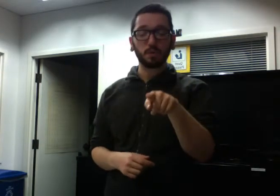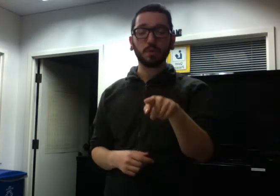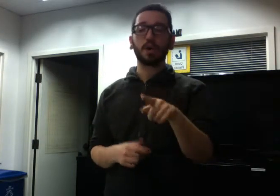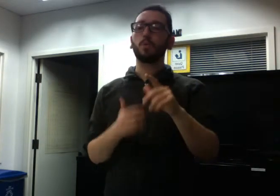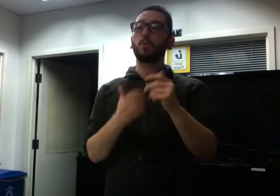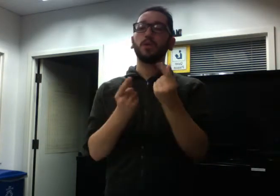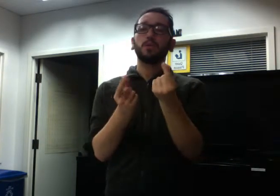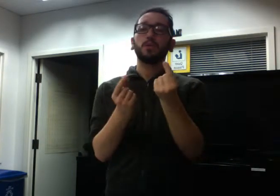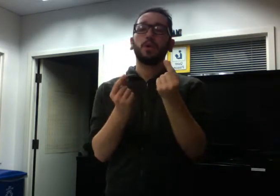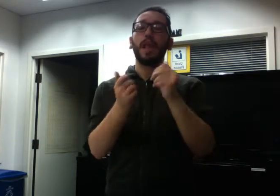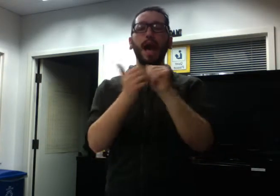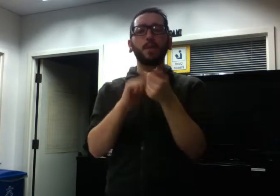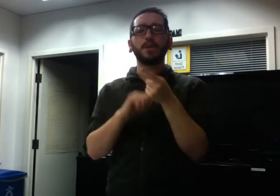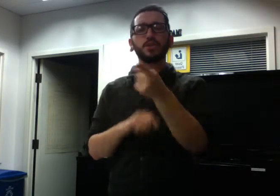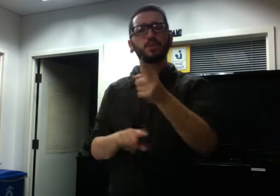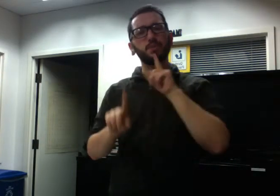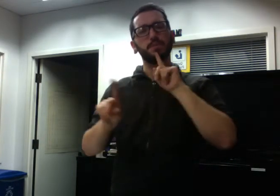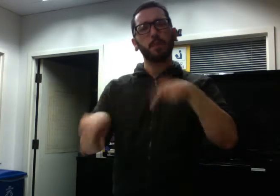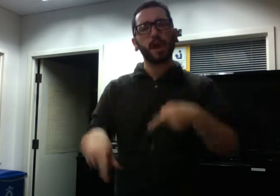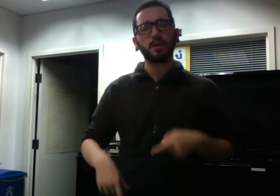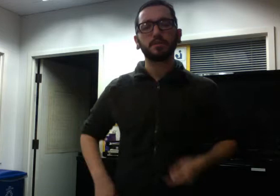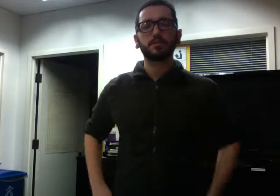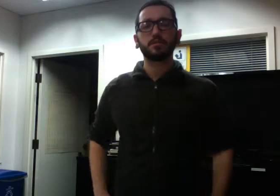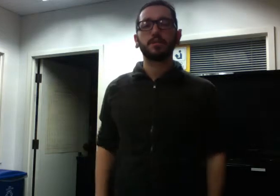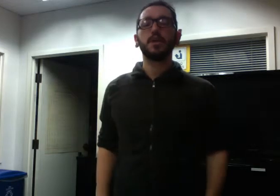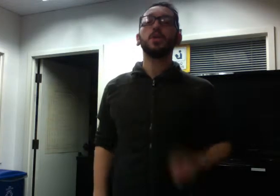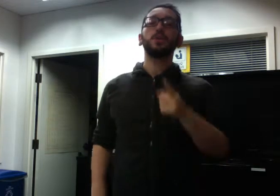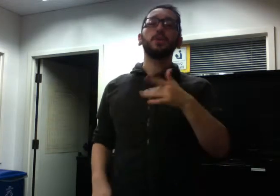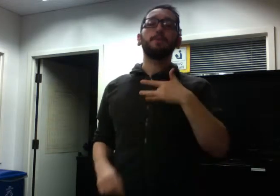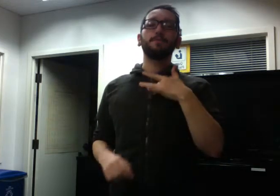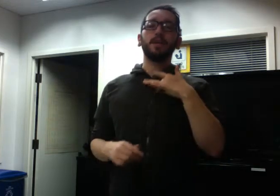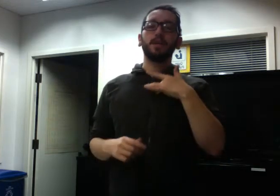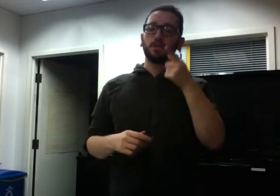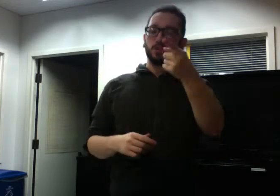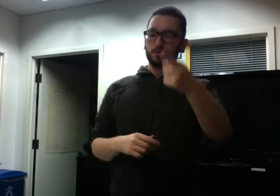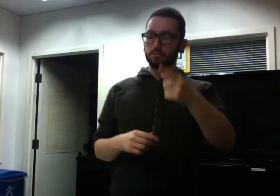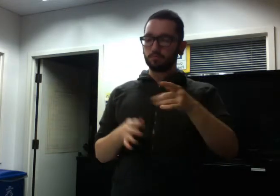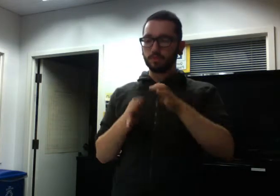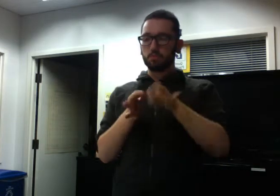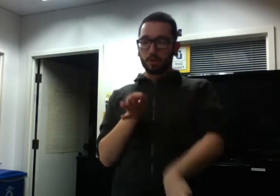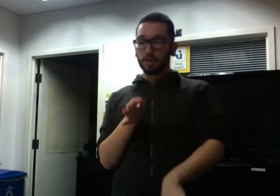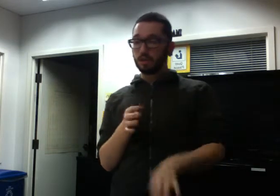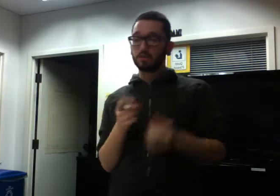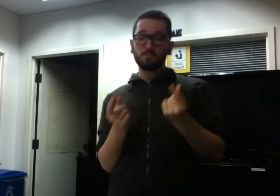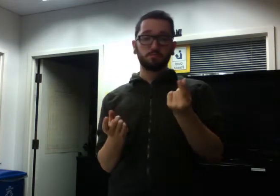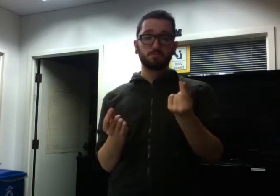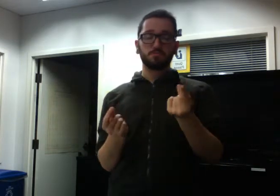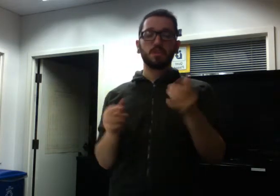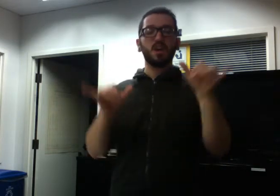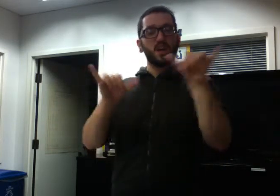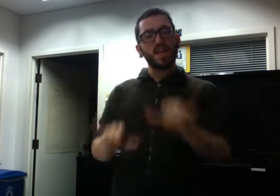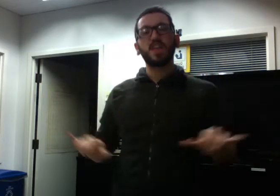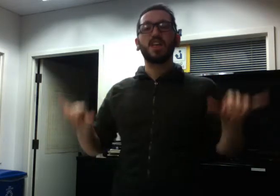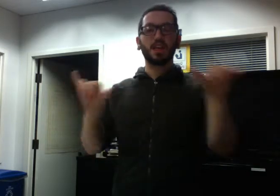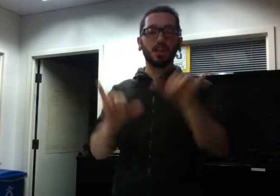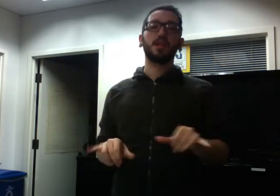you respond? Do you feel as though you simply lay bricks, or do you retain the original joy